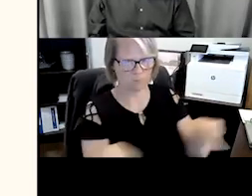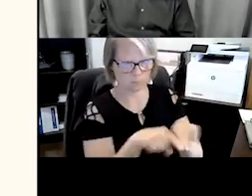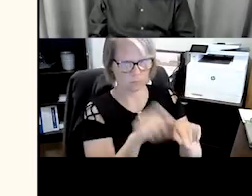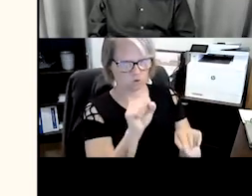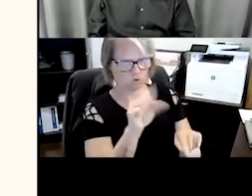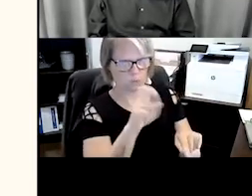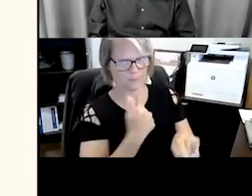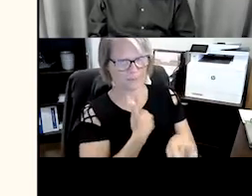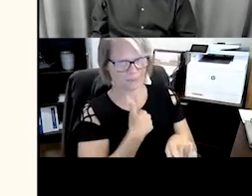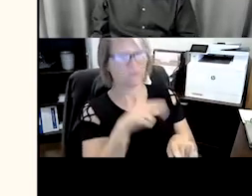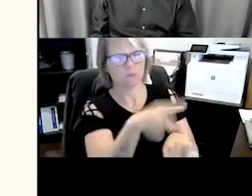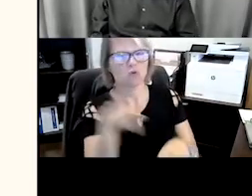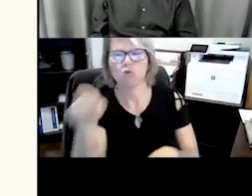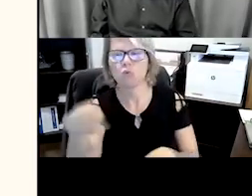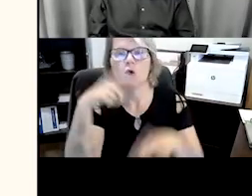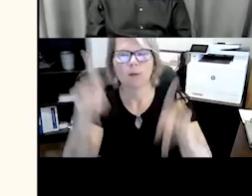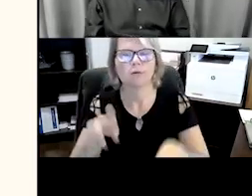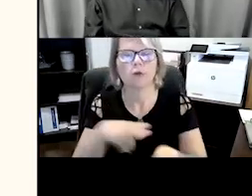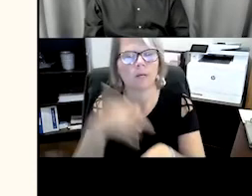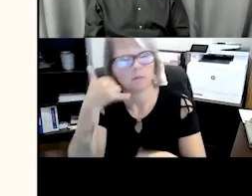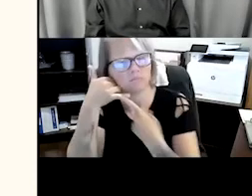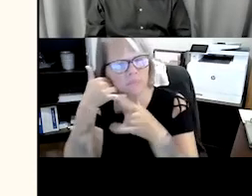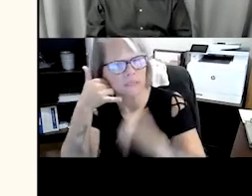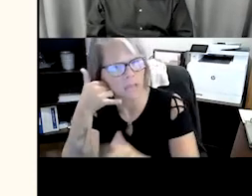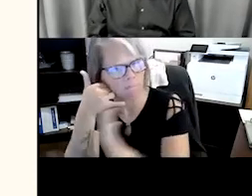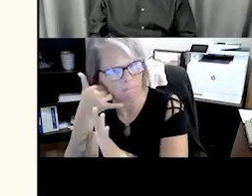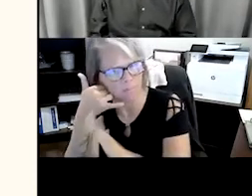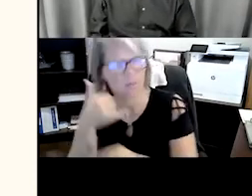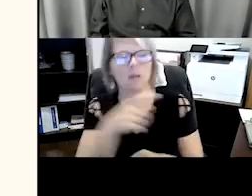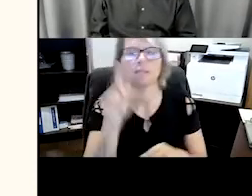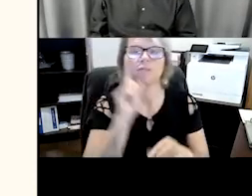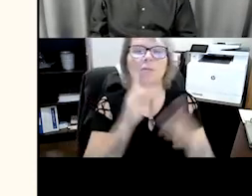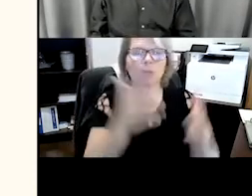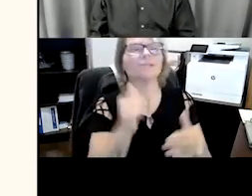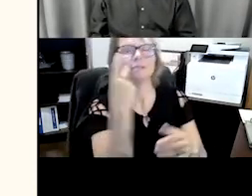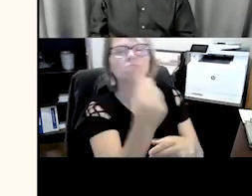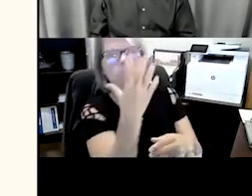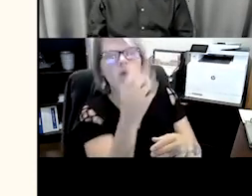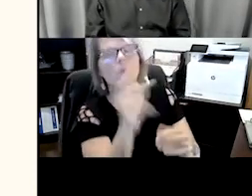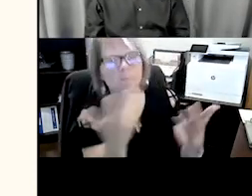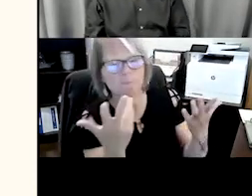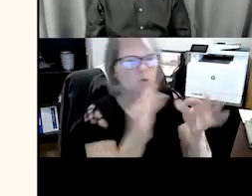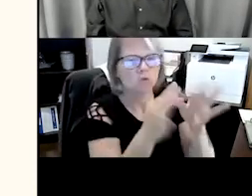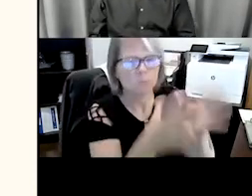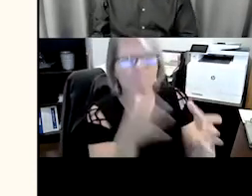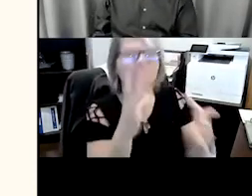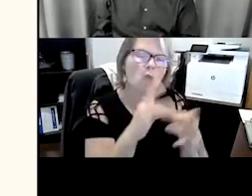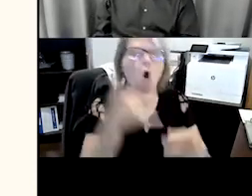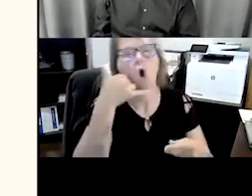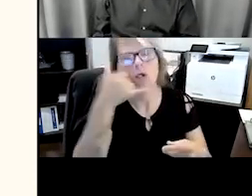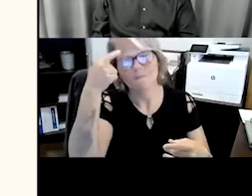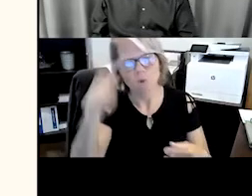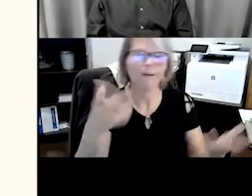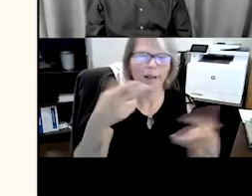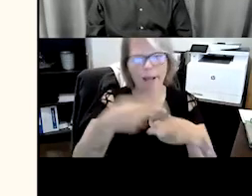video phone. We will see the interpreter on a video screen. And all you need to do is talk on your phone just like you would a normal